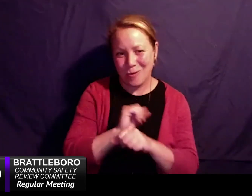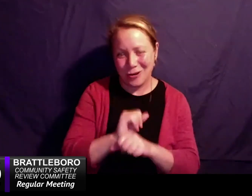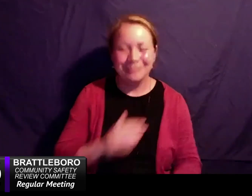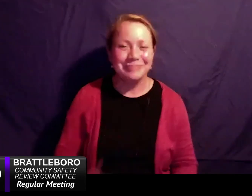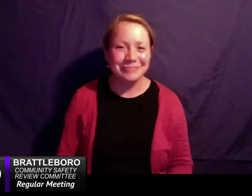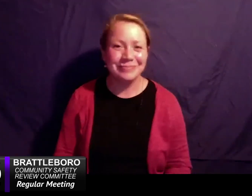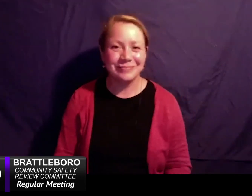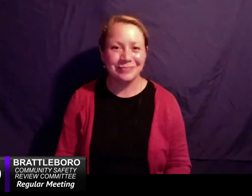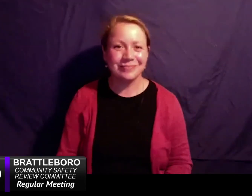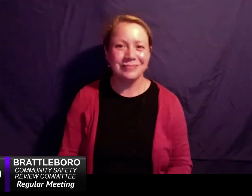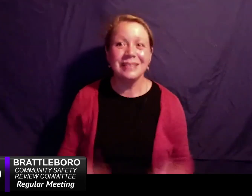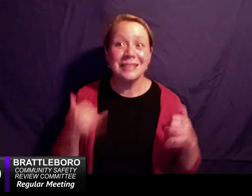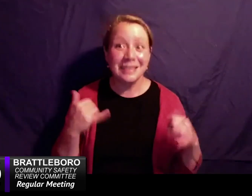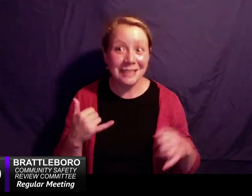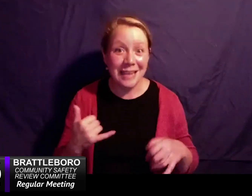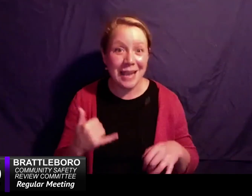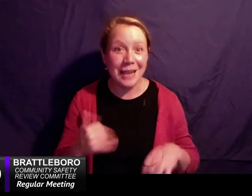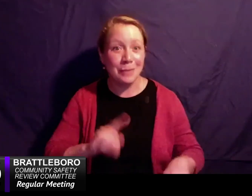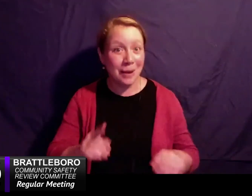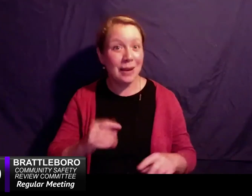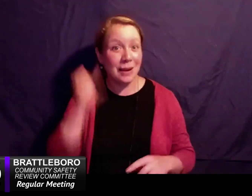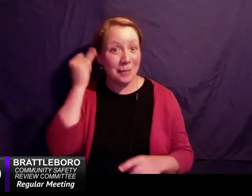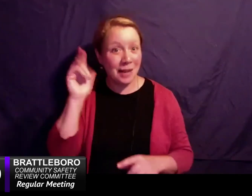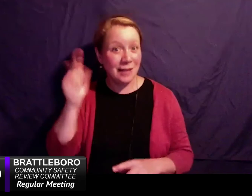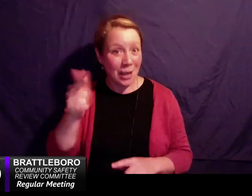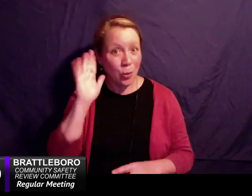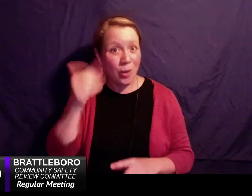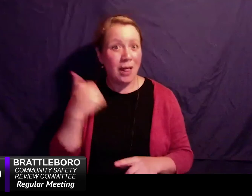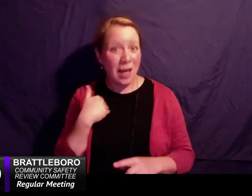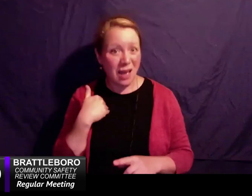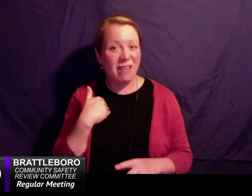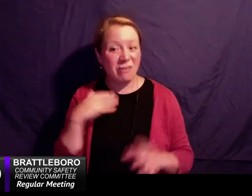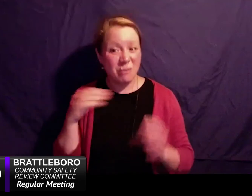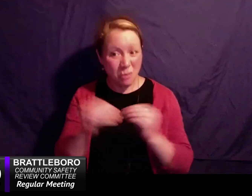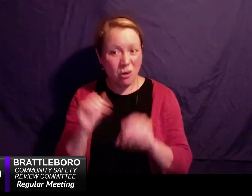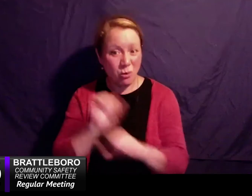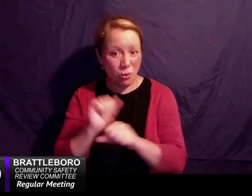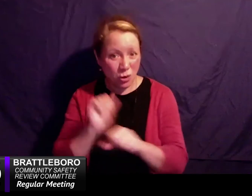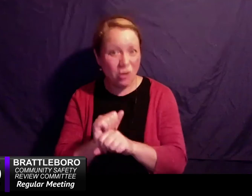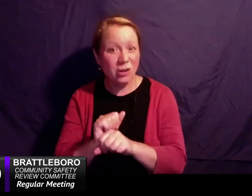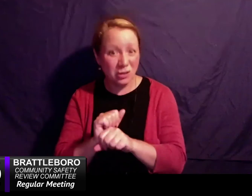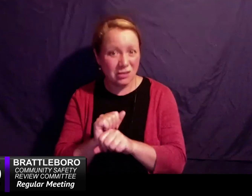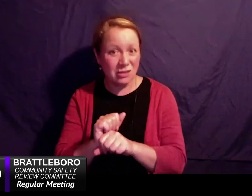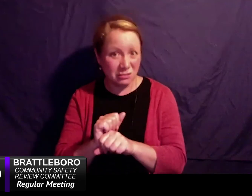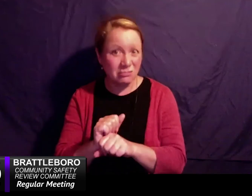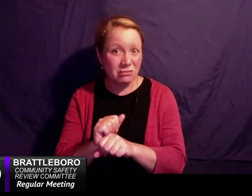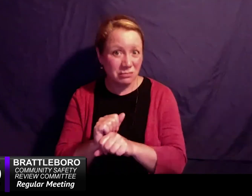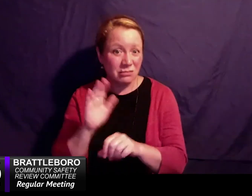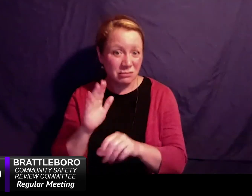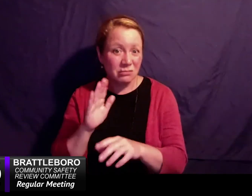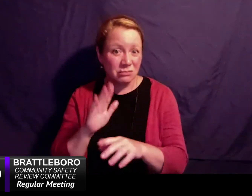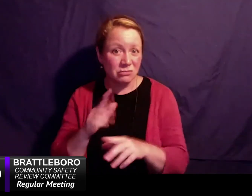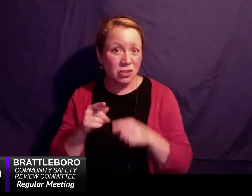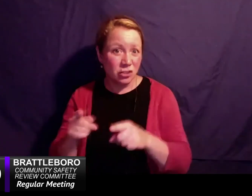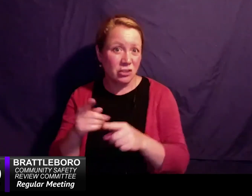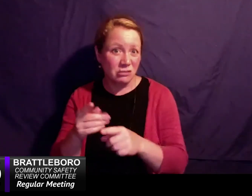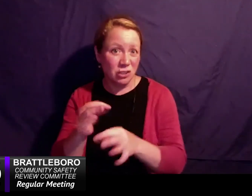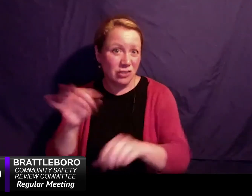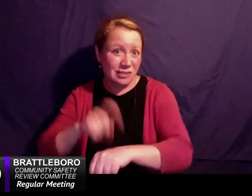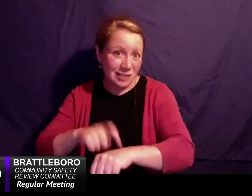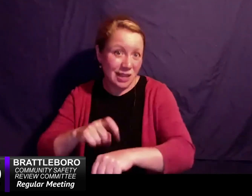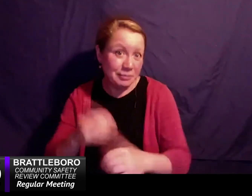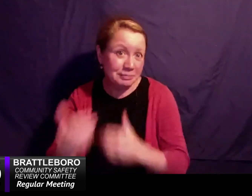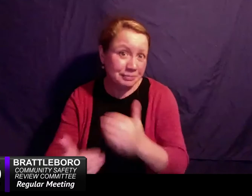for this meeting. But I imagine that there's going to be some out of committee work that is going to get done to gather information as this process moves